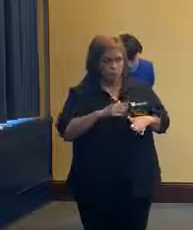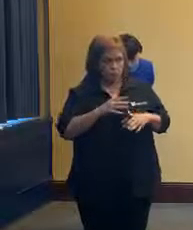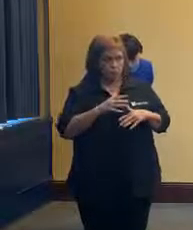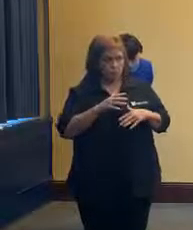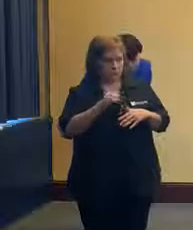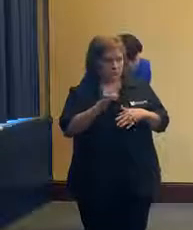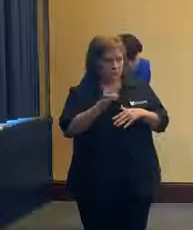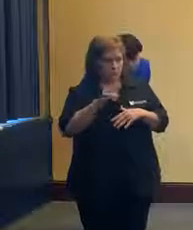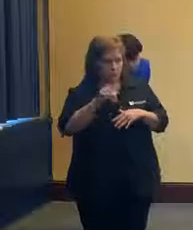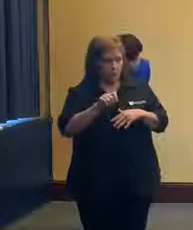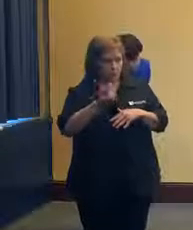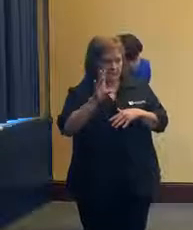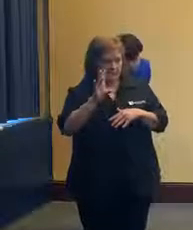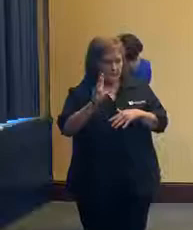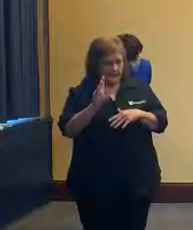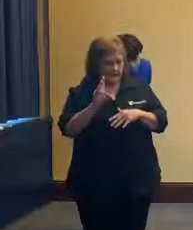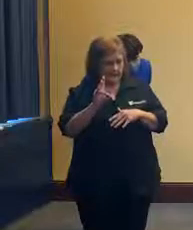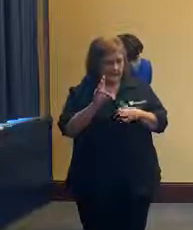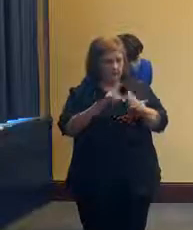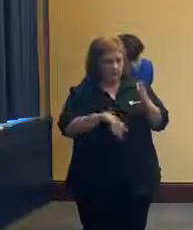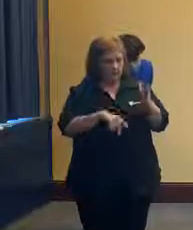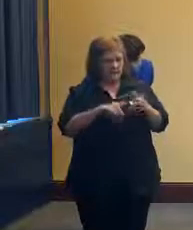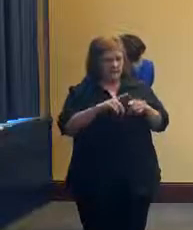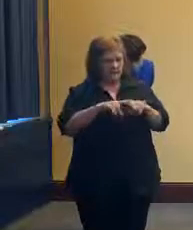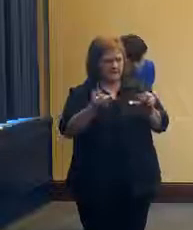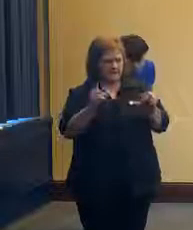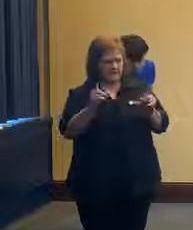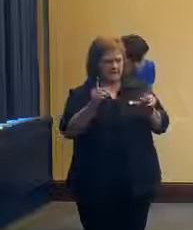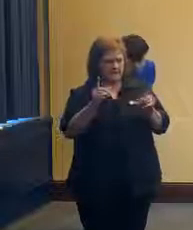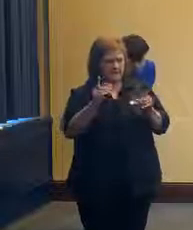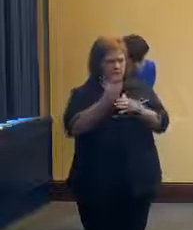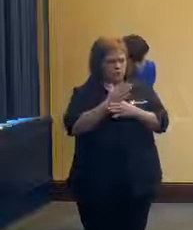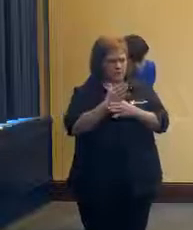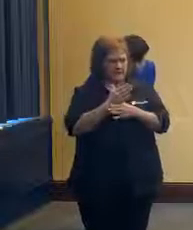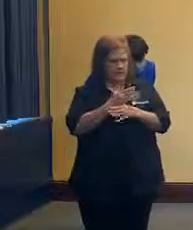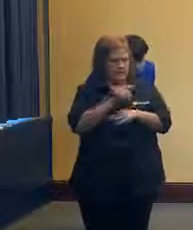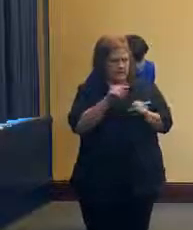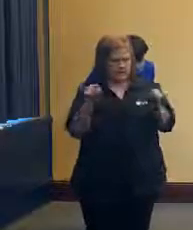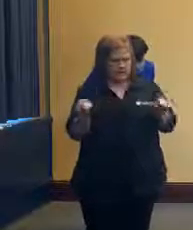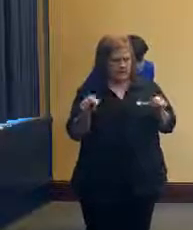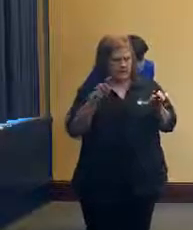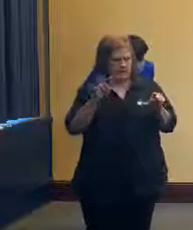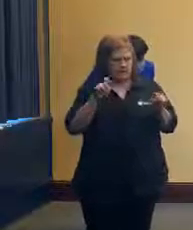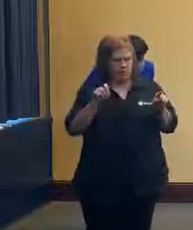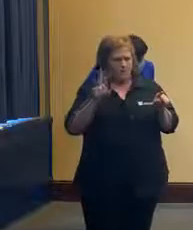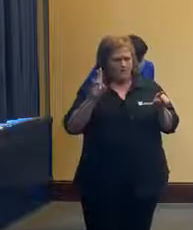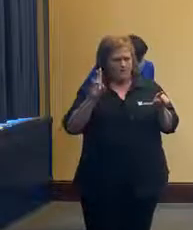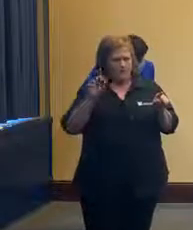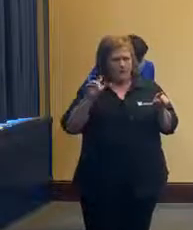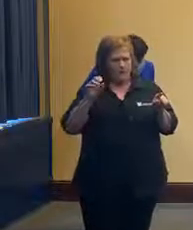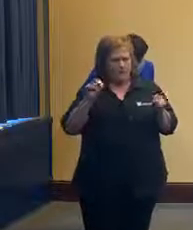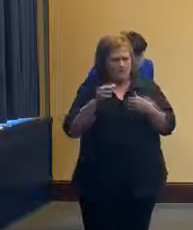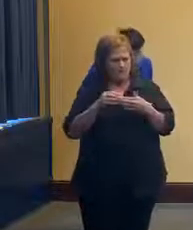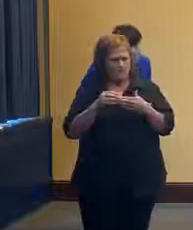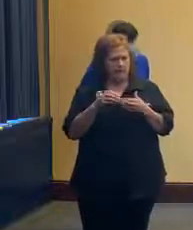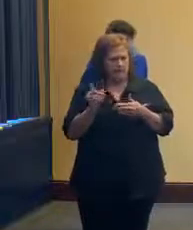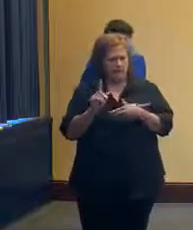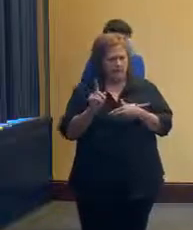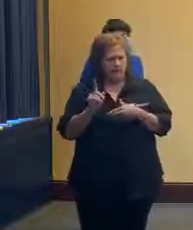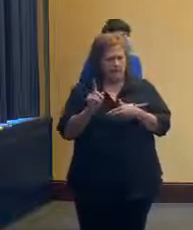16.7. What's the difference there? Where's the extra 4.7 million coming from? So